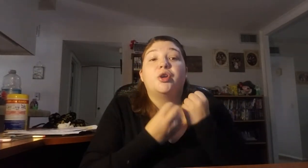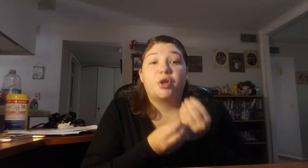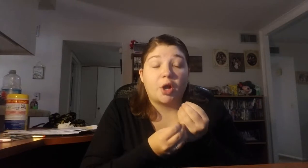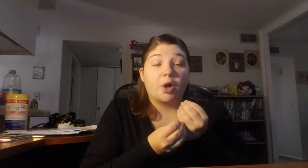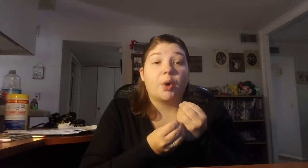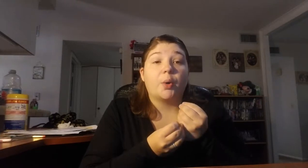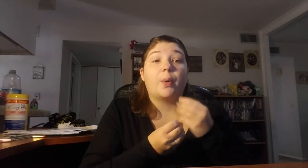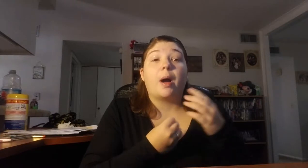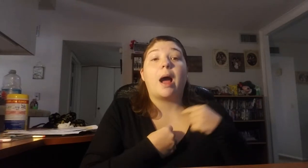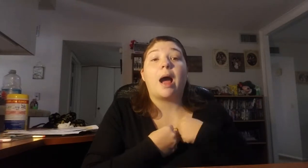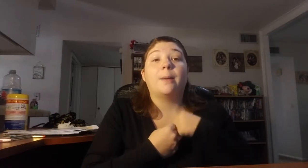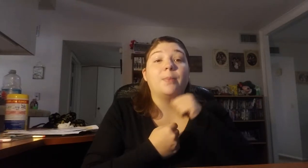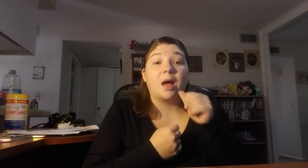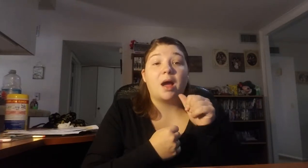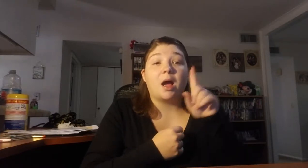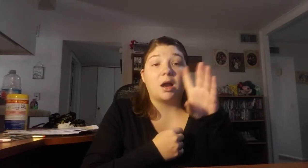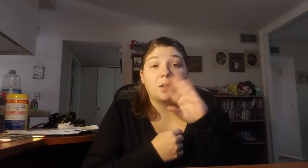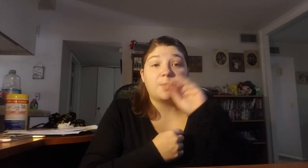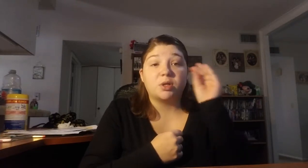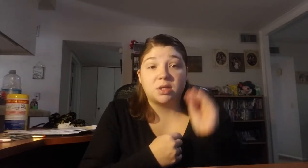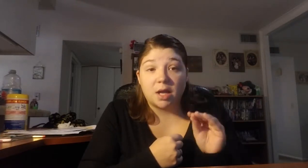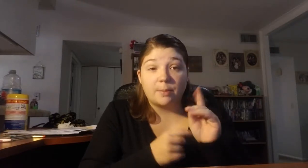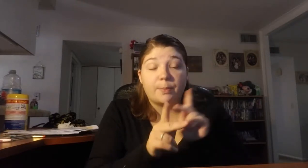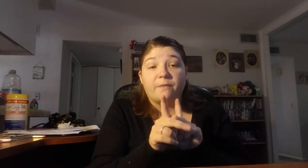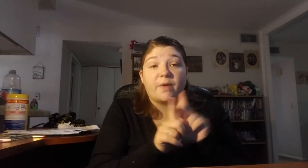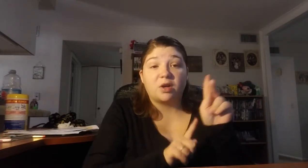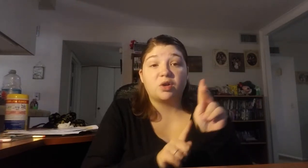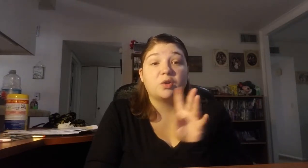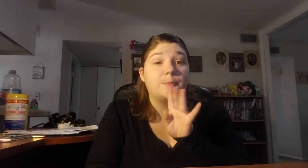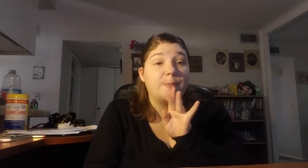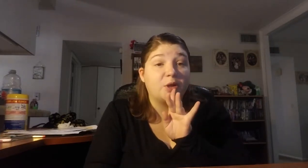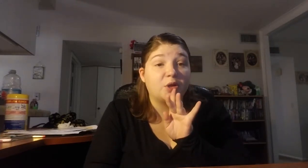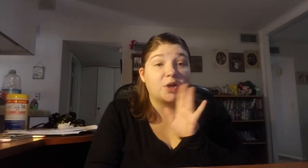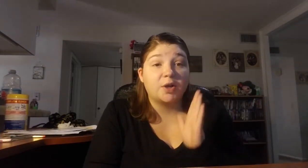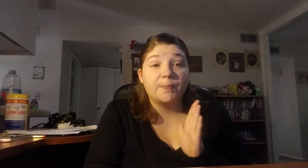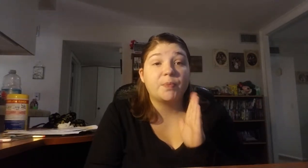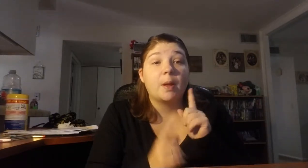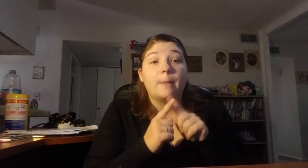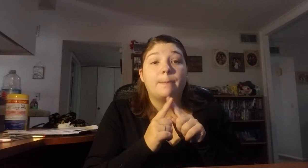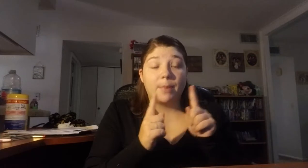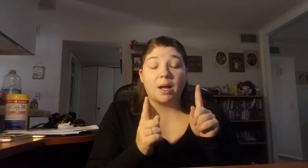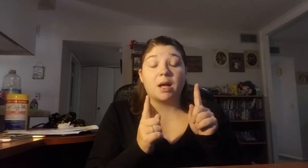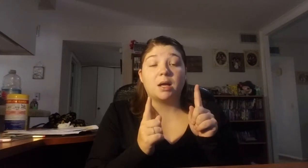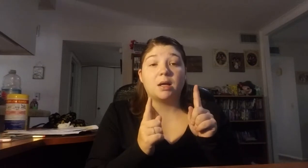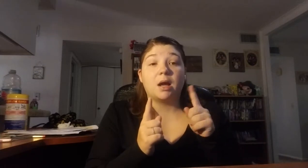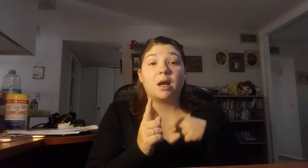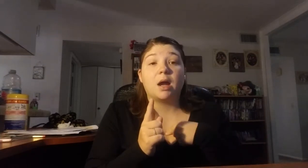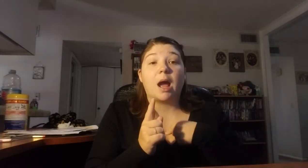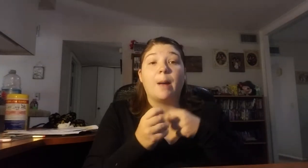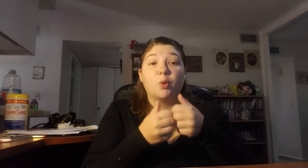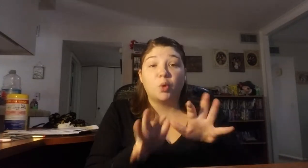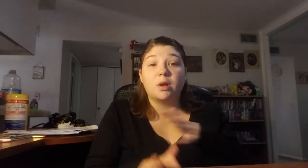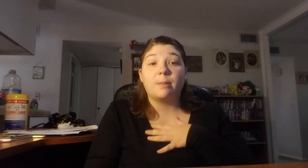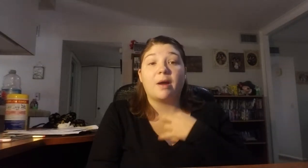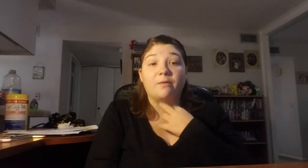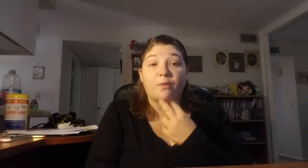So I'm not 100% professional speaker, but I'm losing my